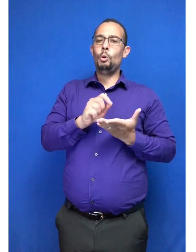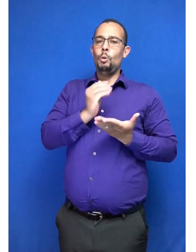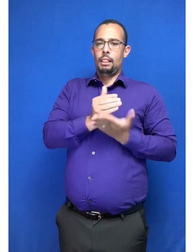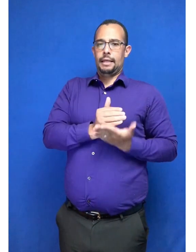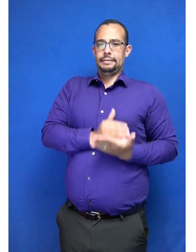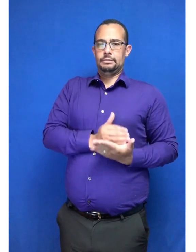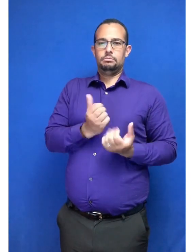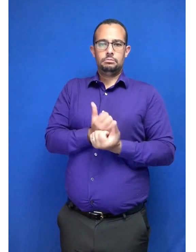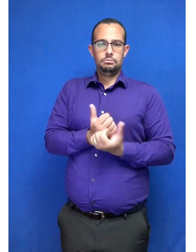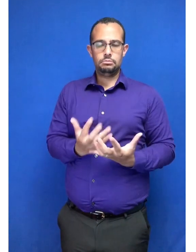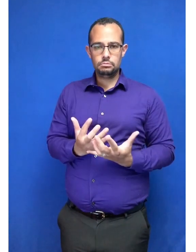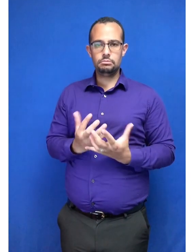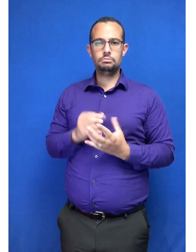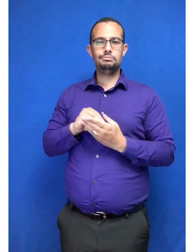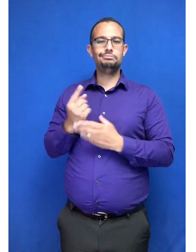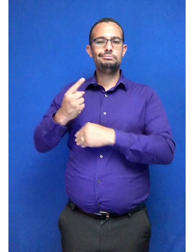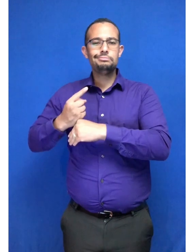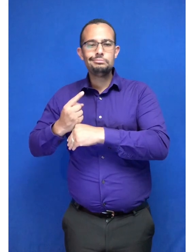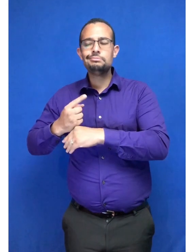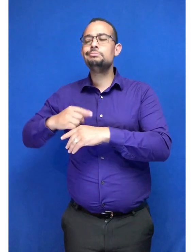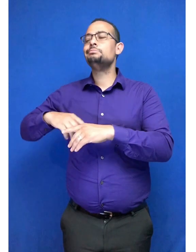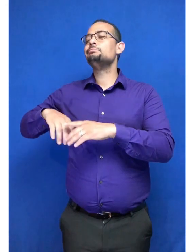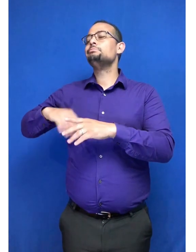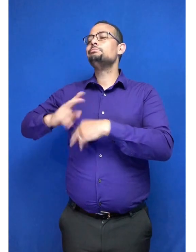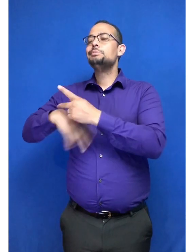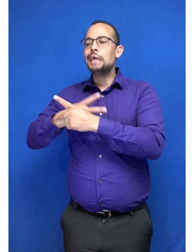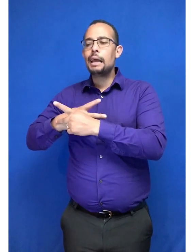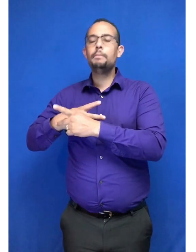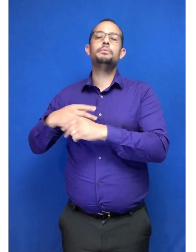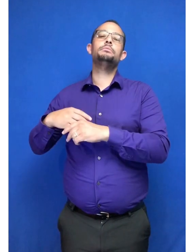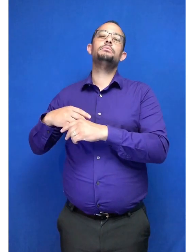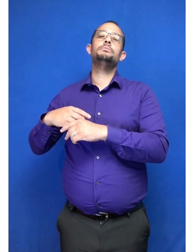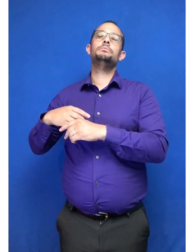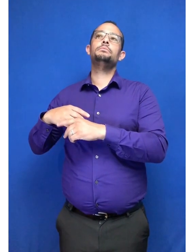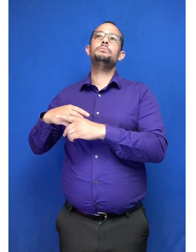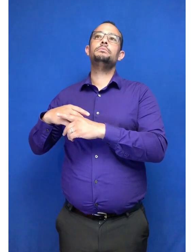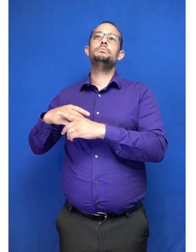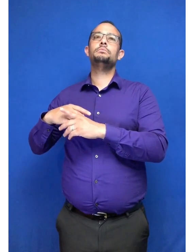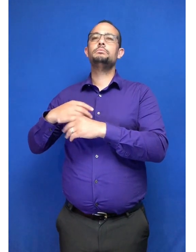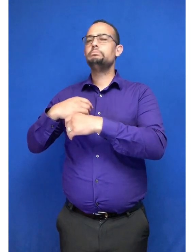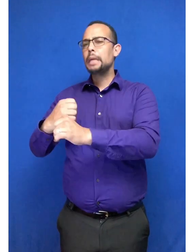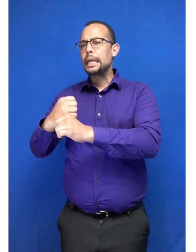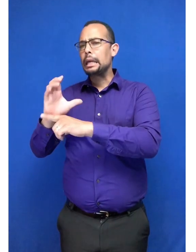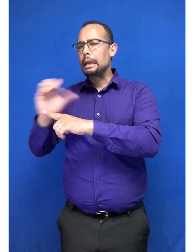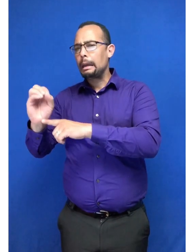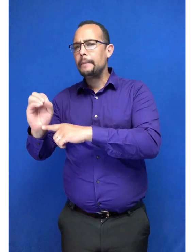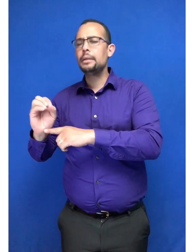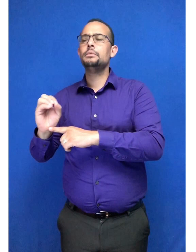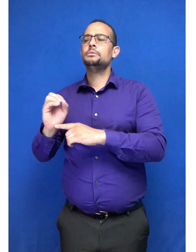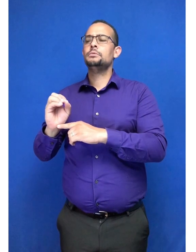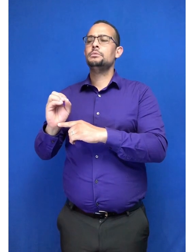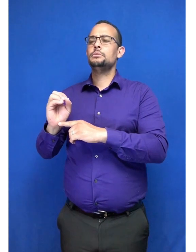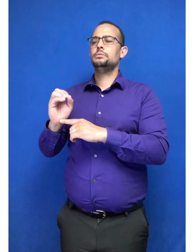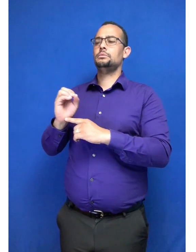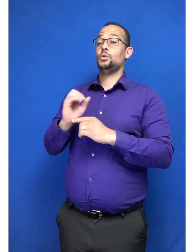house. Include the make and model numbers of specific items and mention that in the video, or